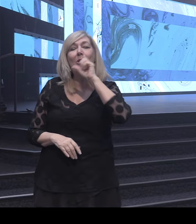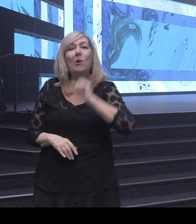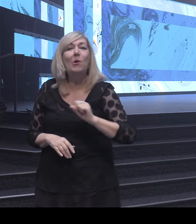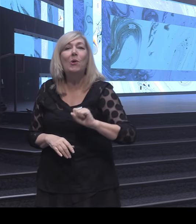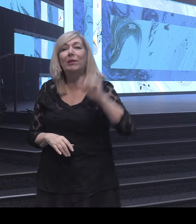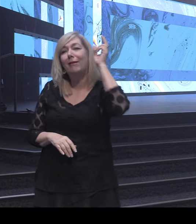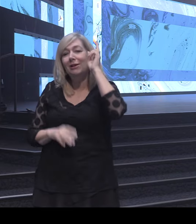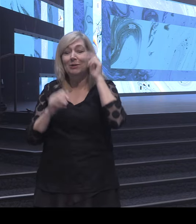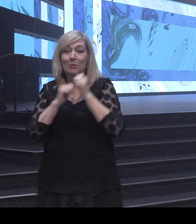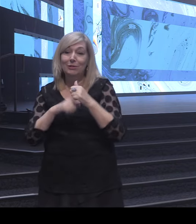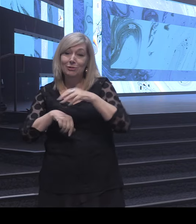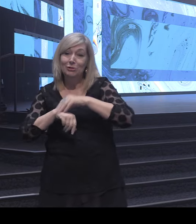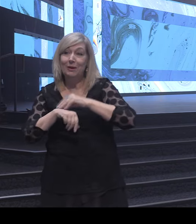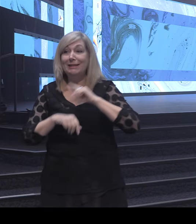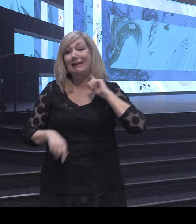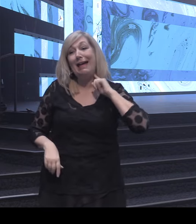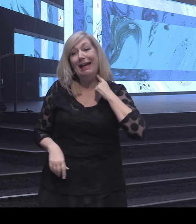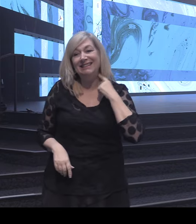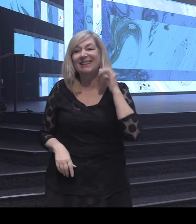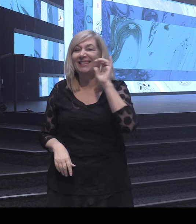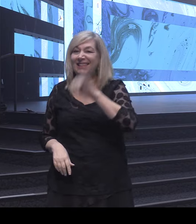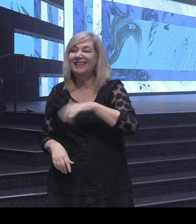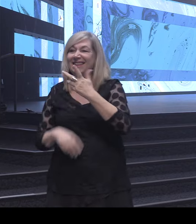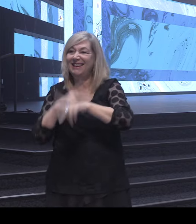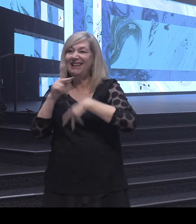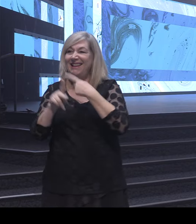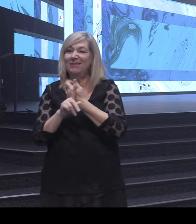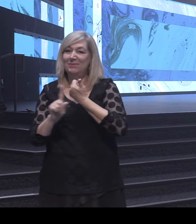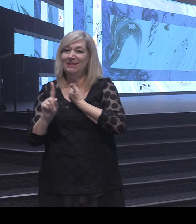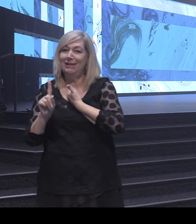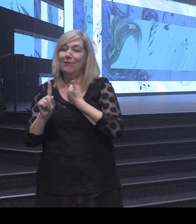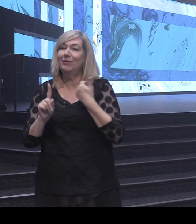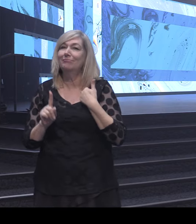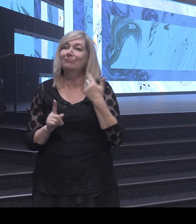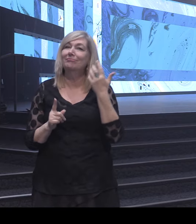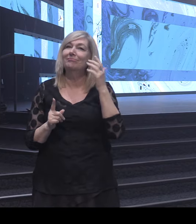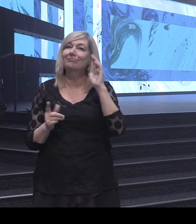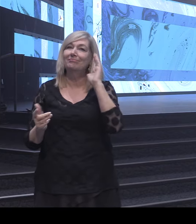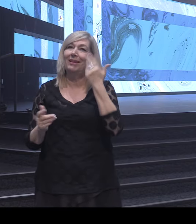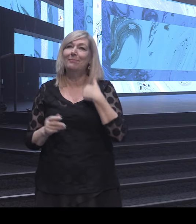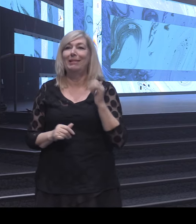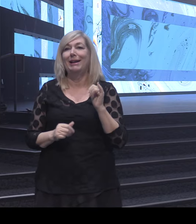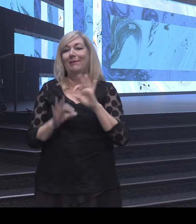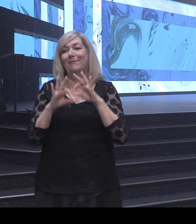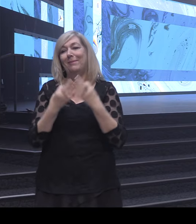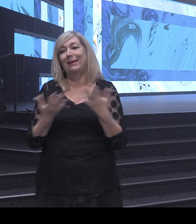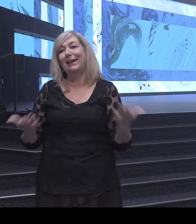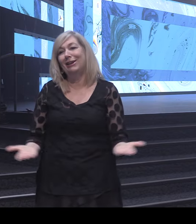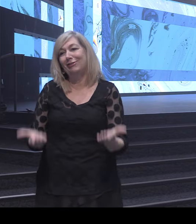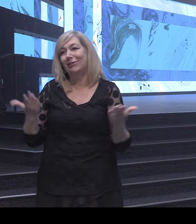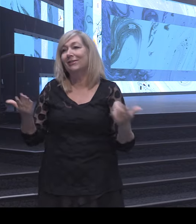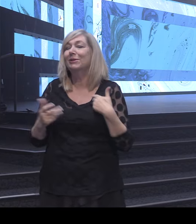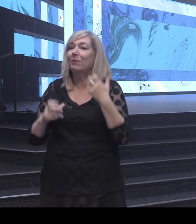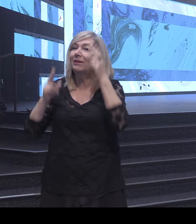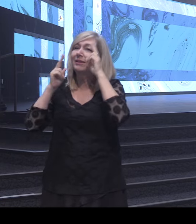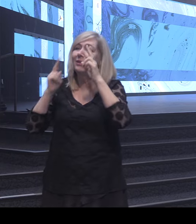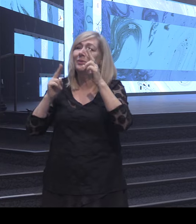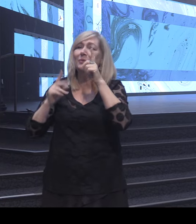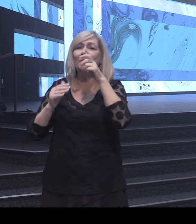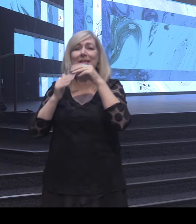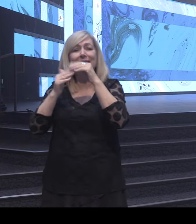Swedish accent. That's how I like to identify myself. And before I say anything else, I just want to honor the leaders